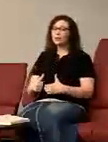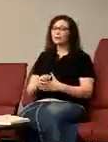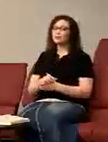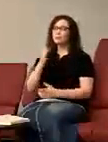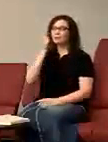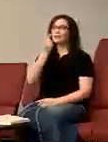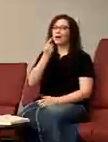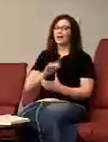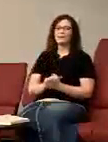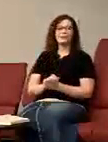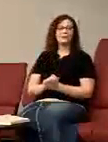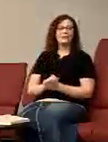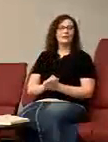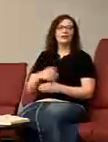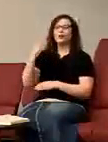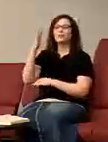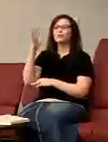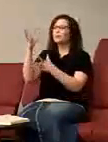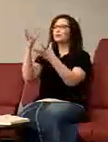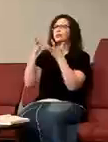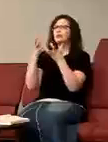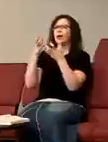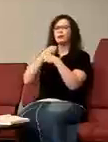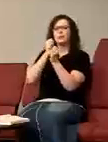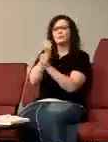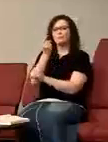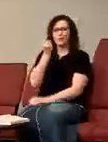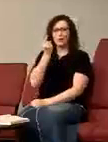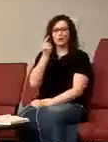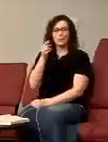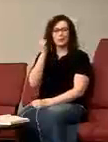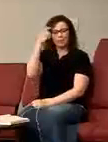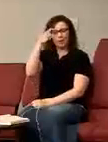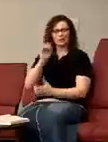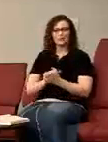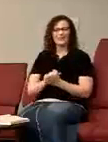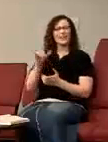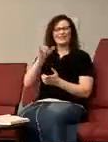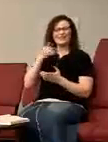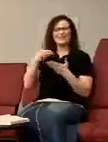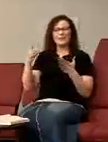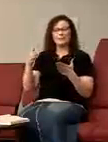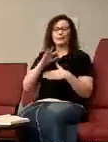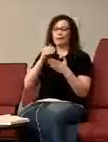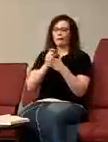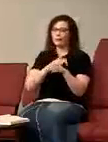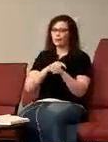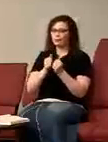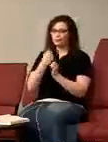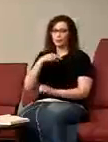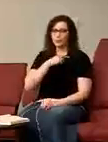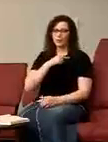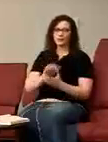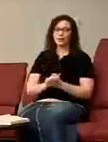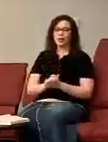that desires to make one wise. Oh my gosh. Satan does the same thing though all the time with us. But anyway, so then I'm